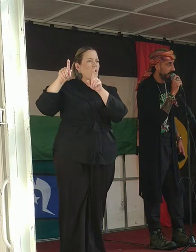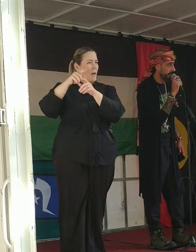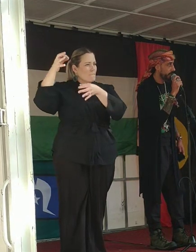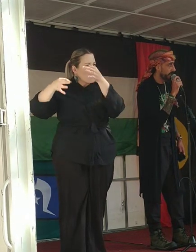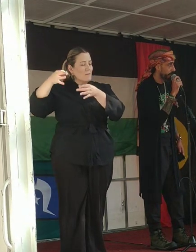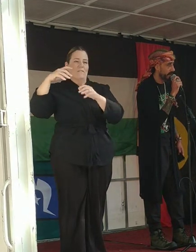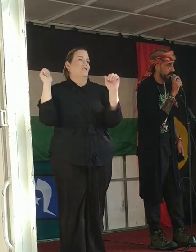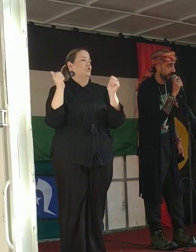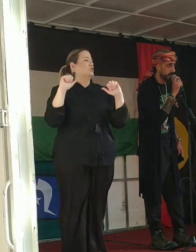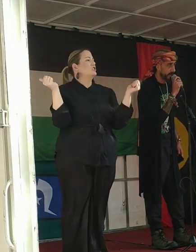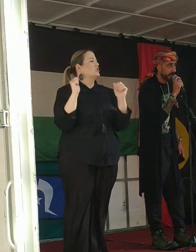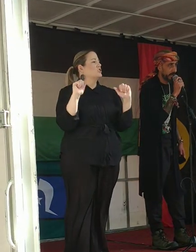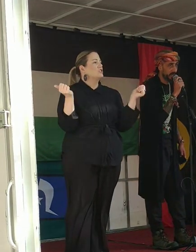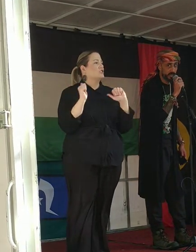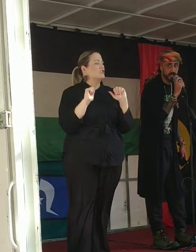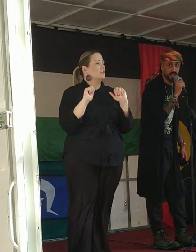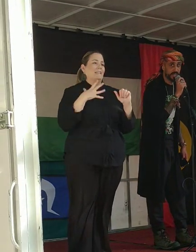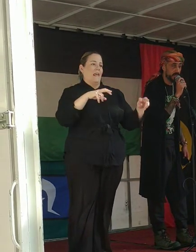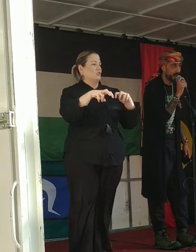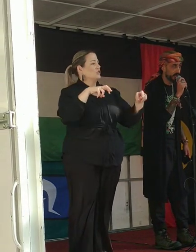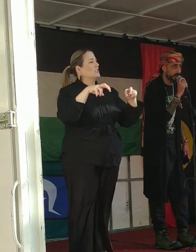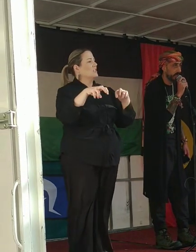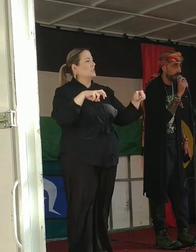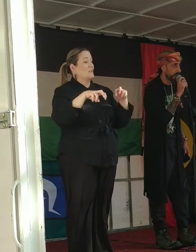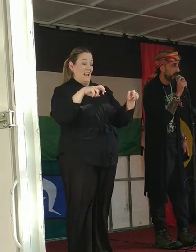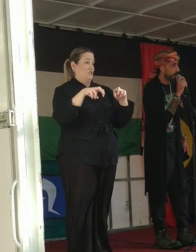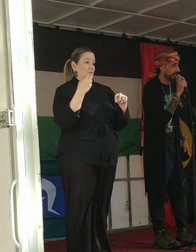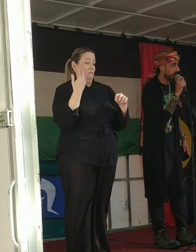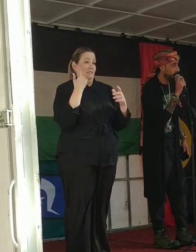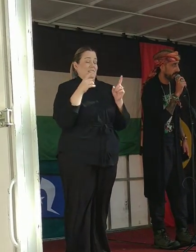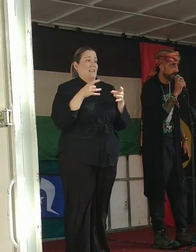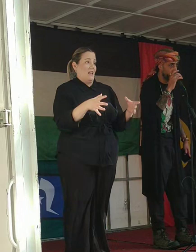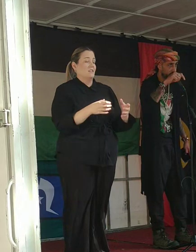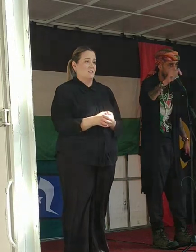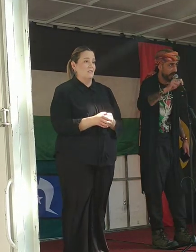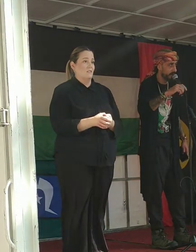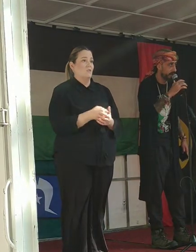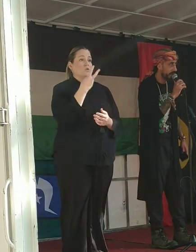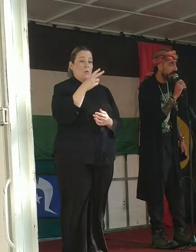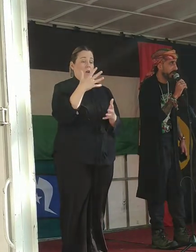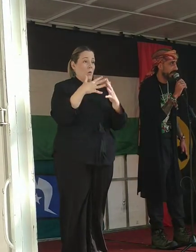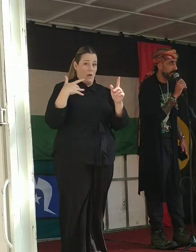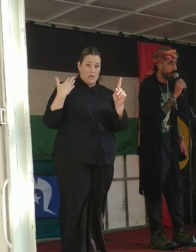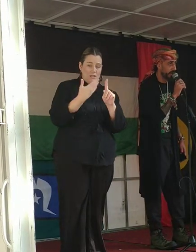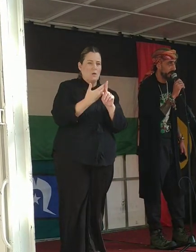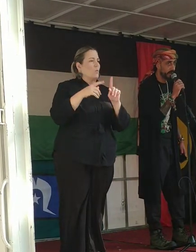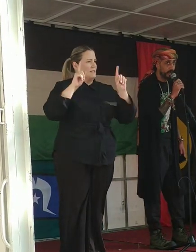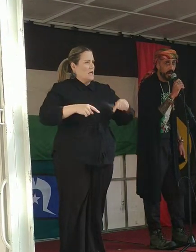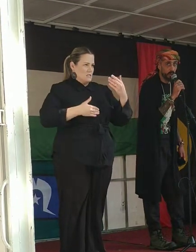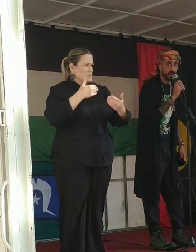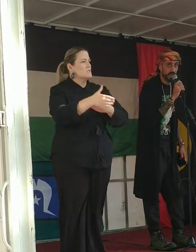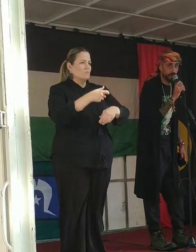is over. Now it's time for action. The action is just started, I'm telling you. It's 29 weeks, but we just started. And we're gonna keep